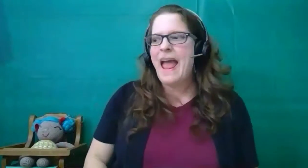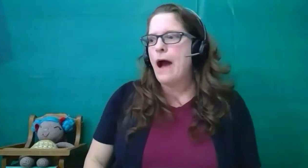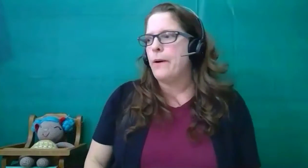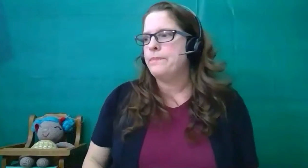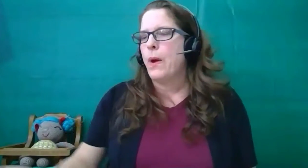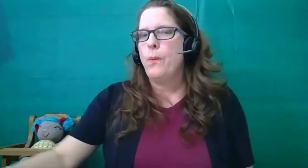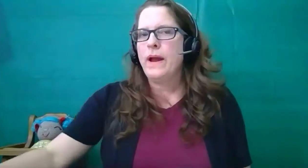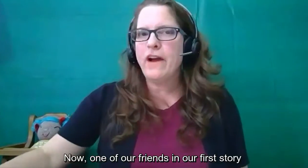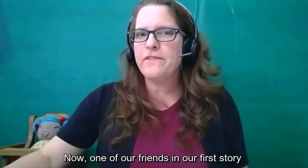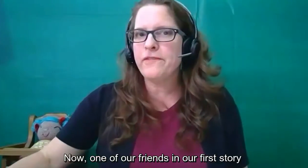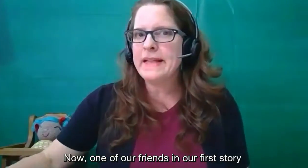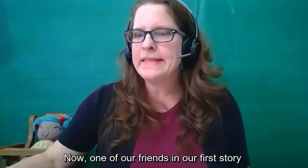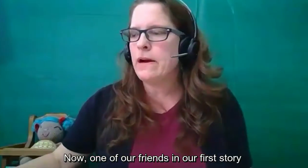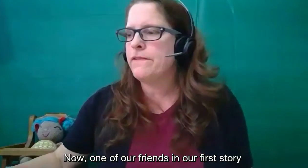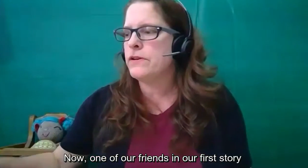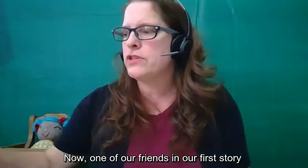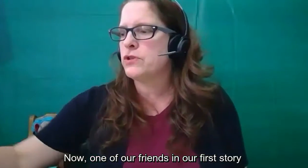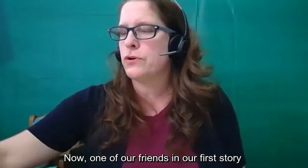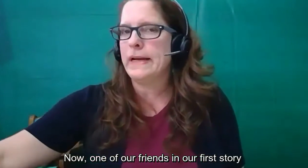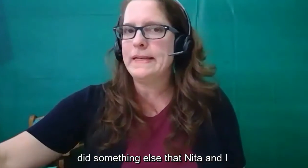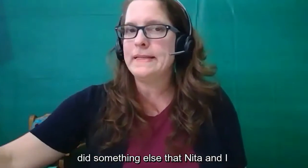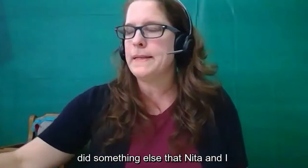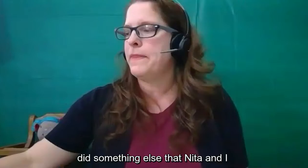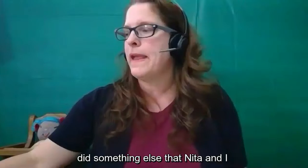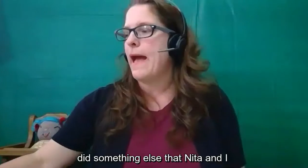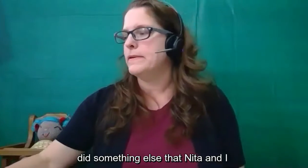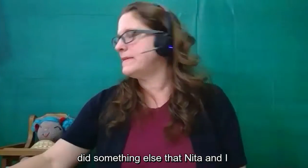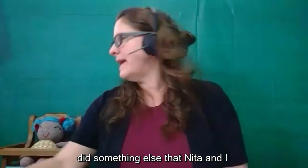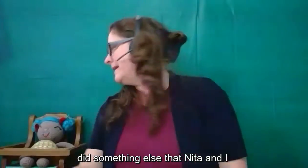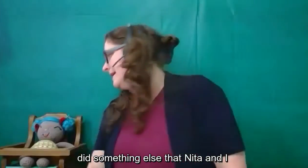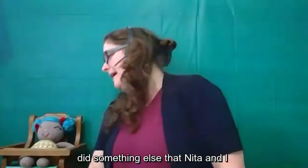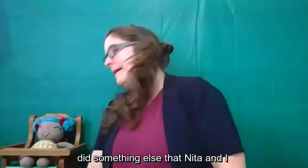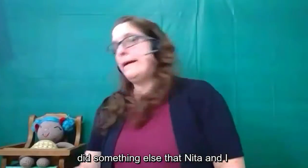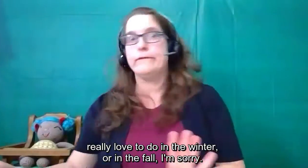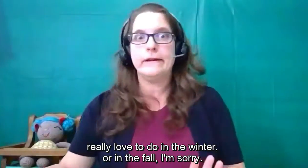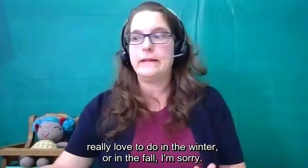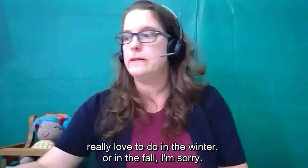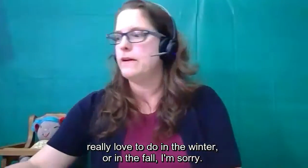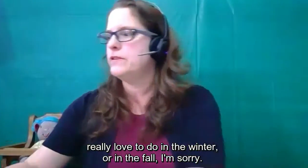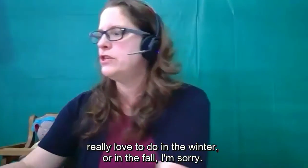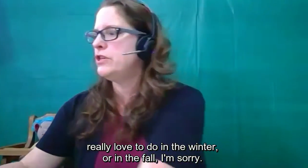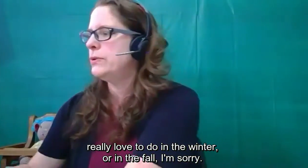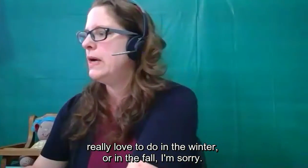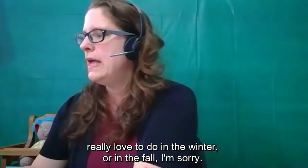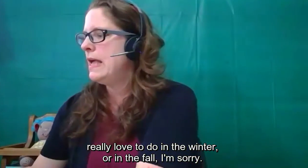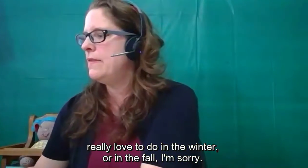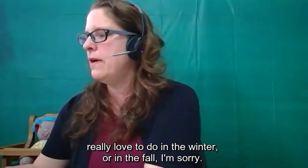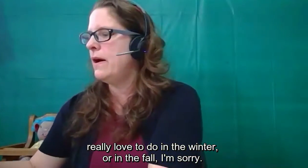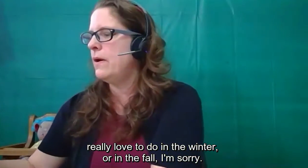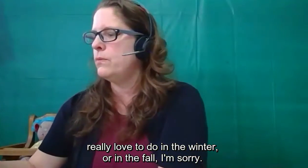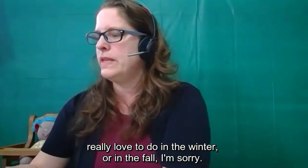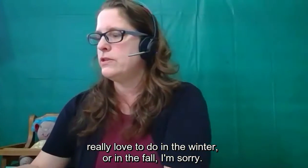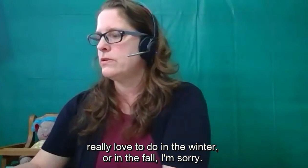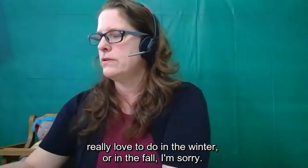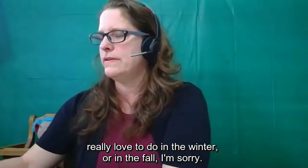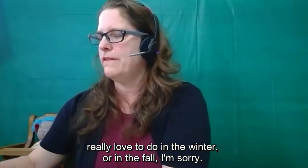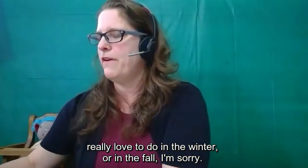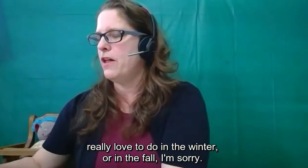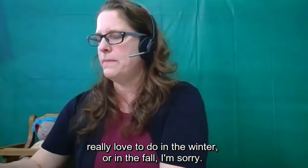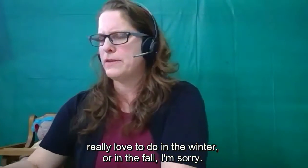Now, one of our friends in our first story did something else that Nita and I really love to do in the winter, or in the fall, I'm sorry,